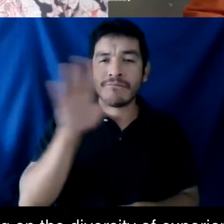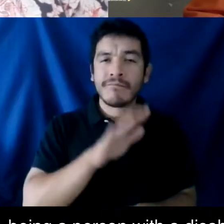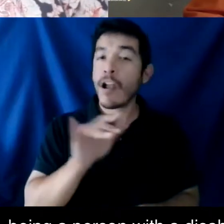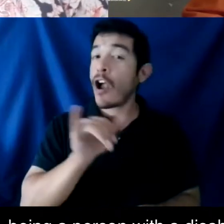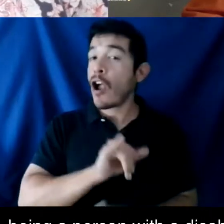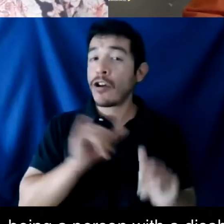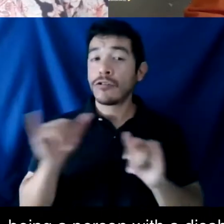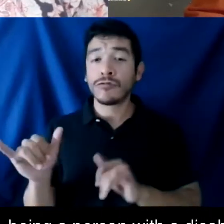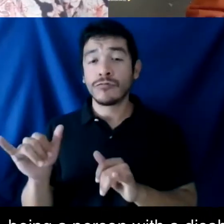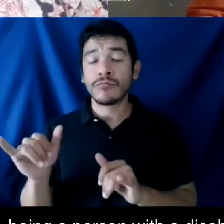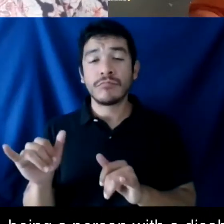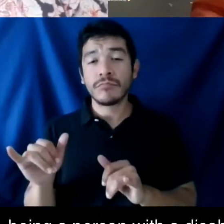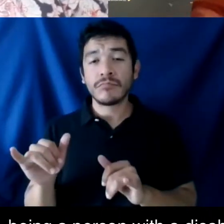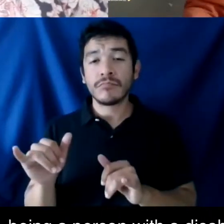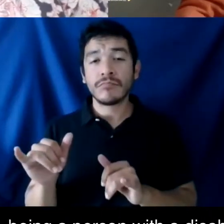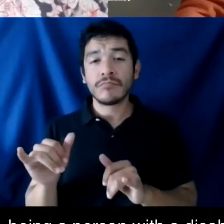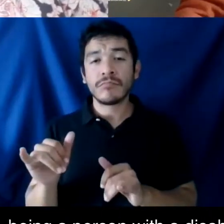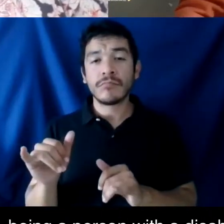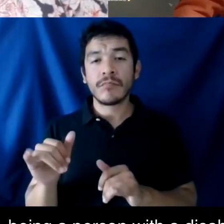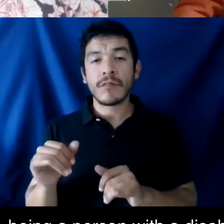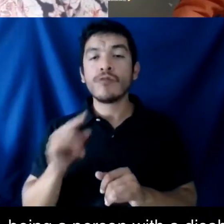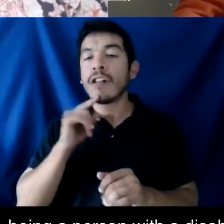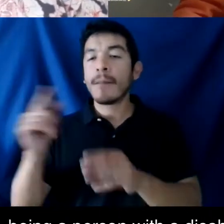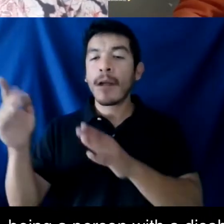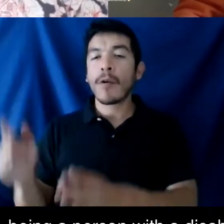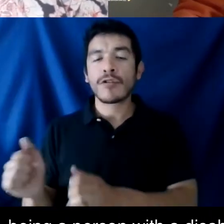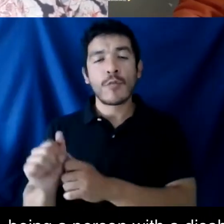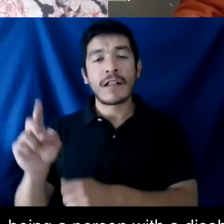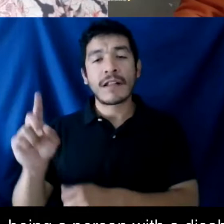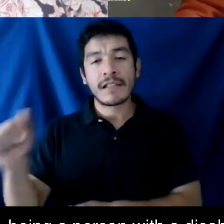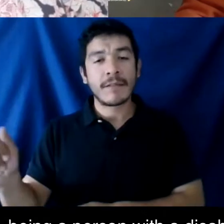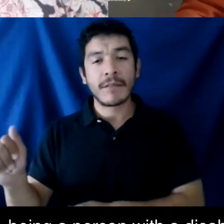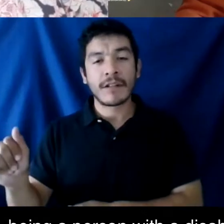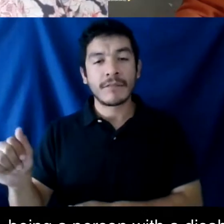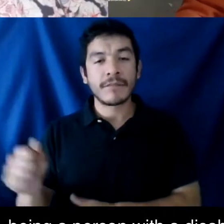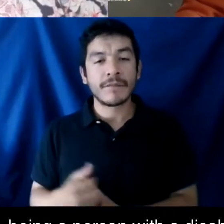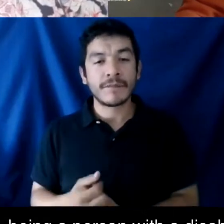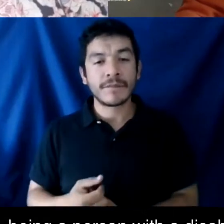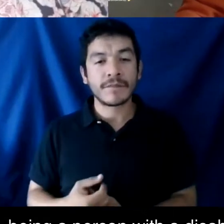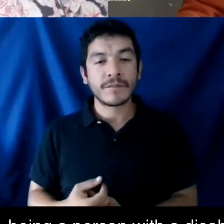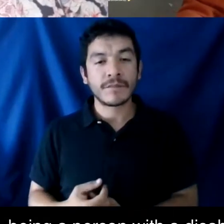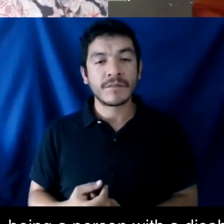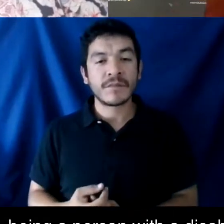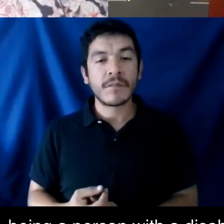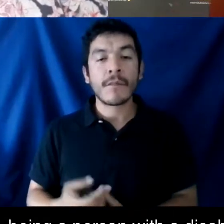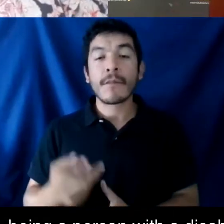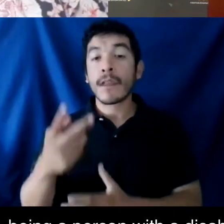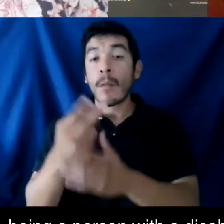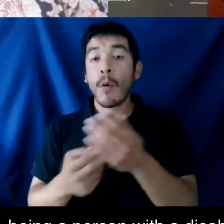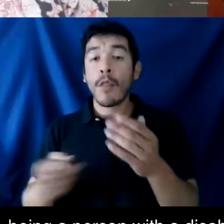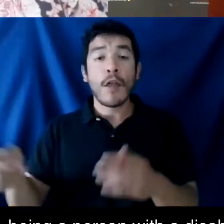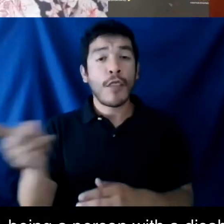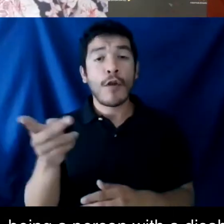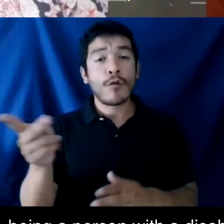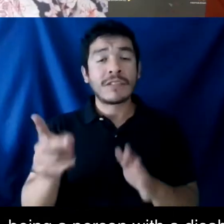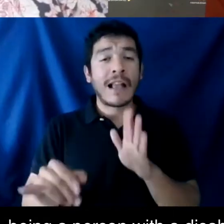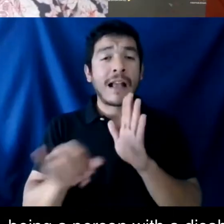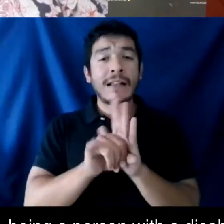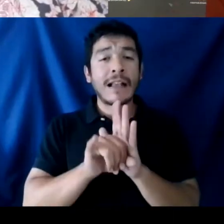as being a person with a disability. The intersectionality between those two identities